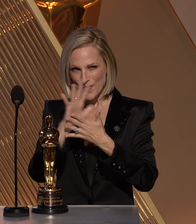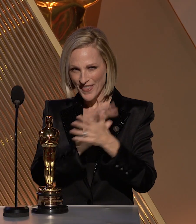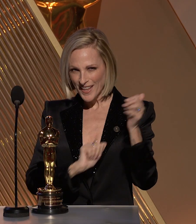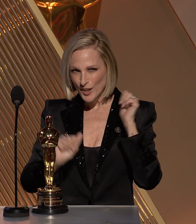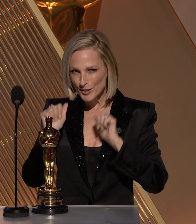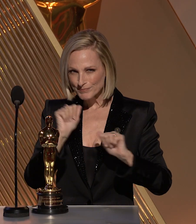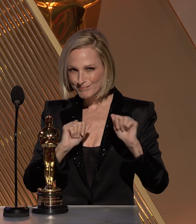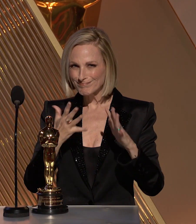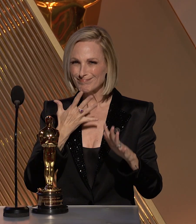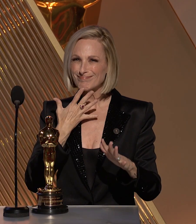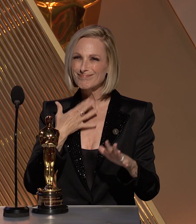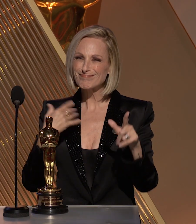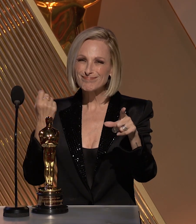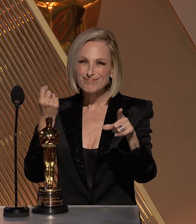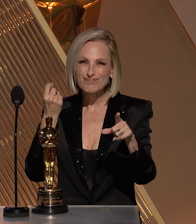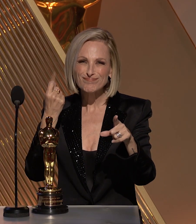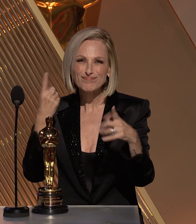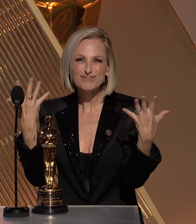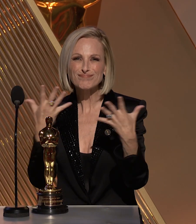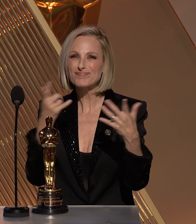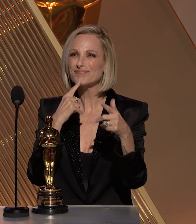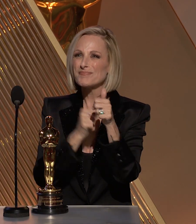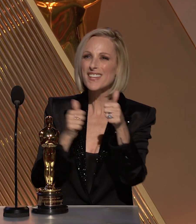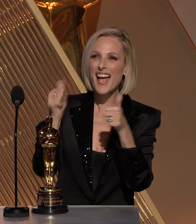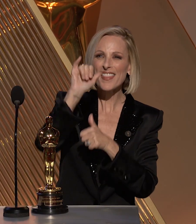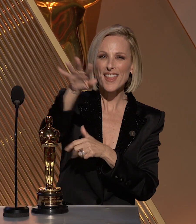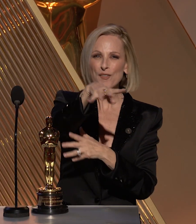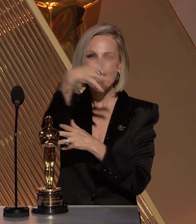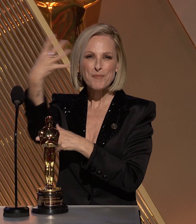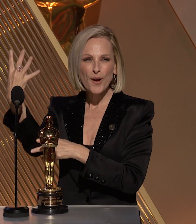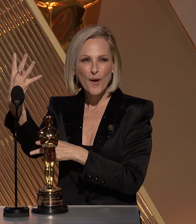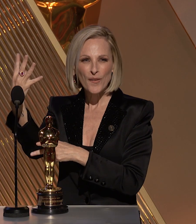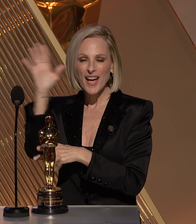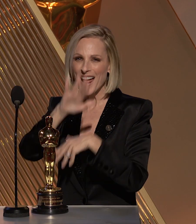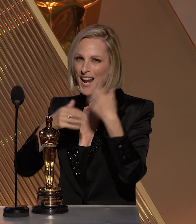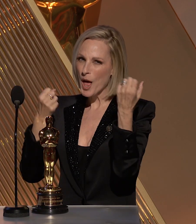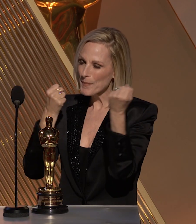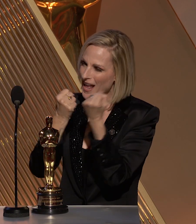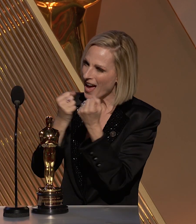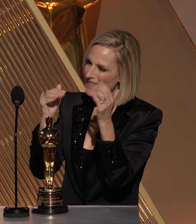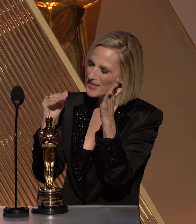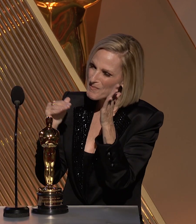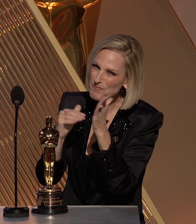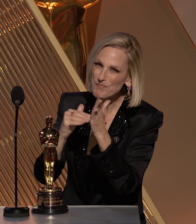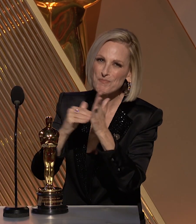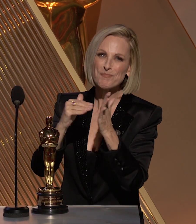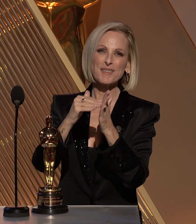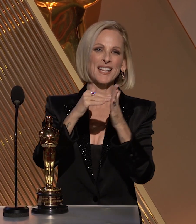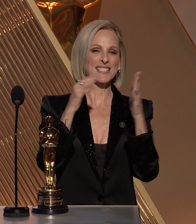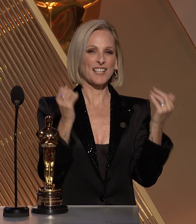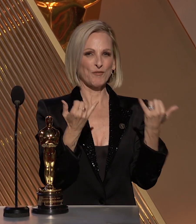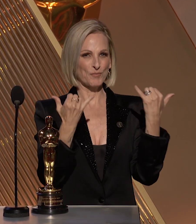theater, yearning to know what was being said beyond the rainbow, and on behalf of millions of present